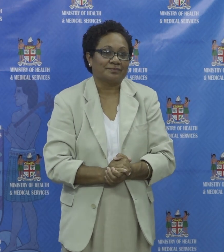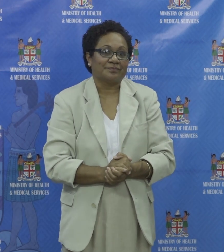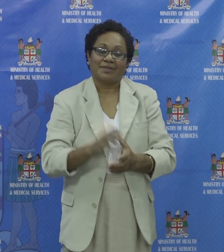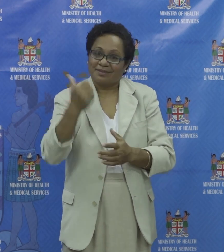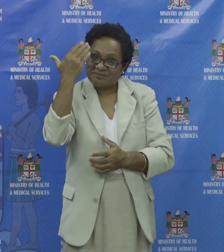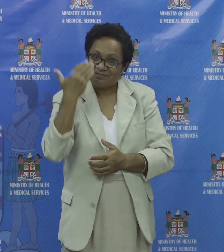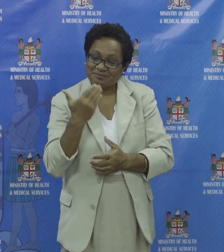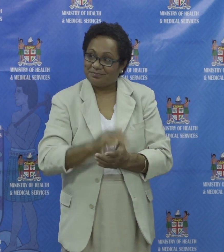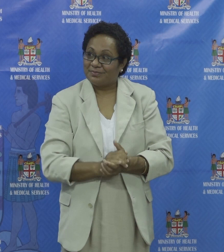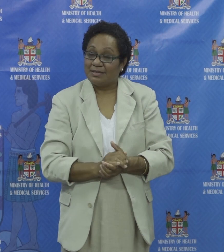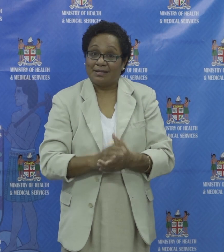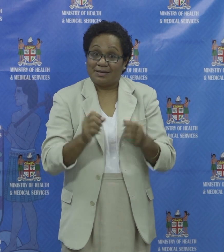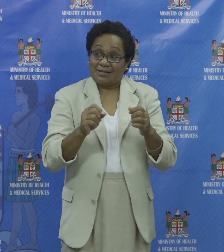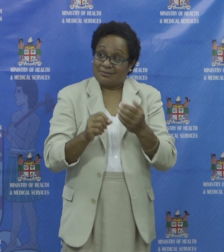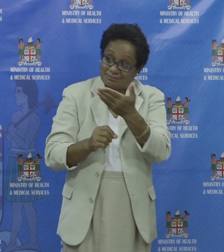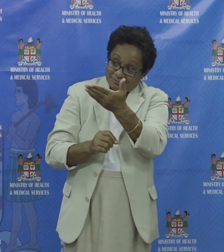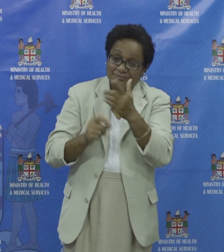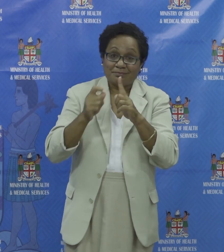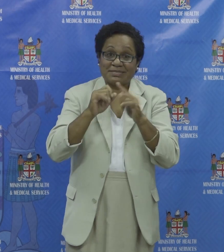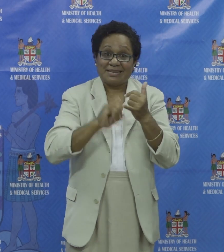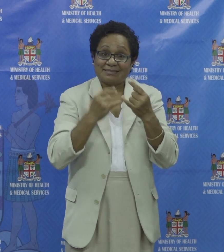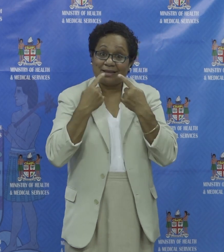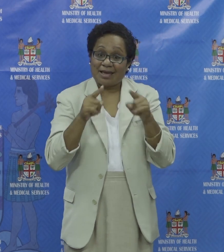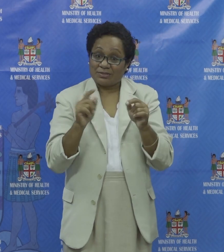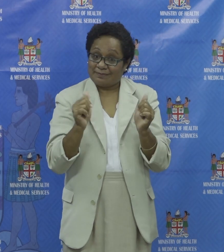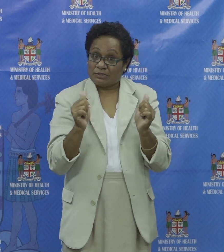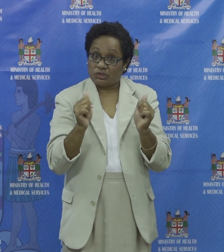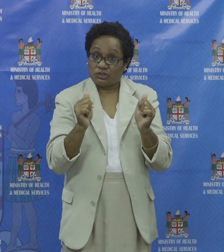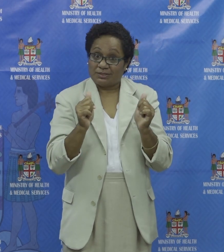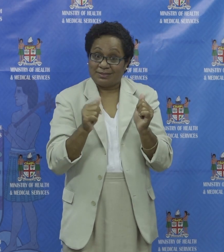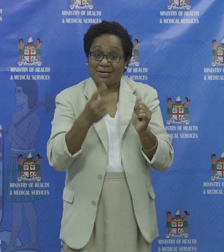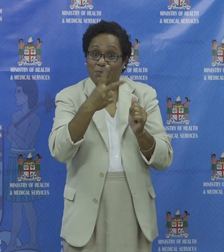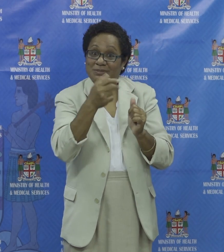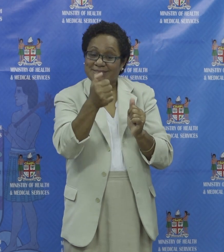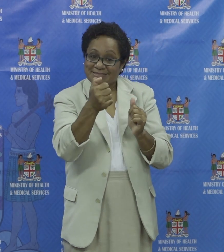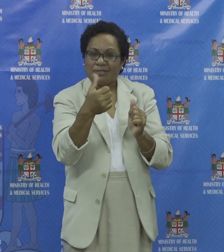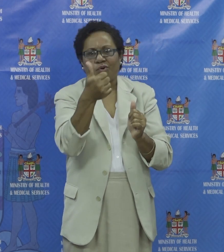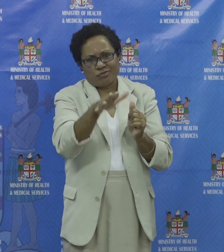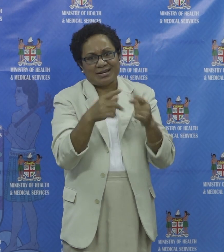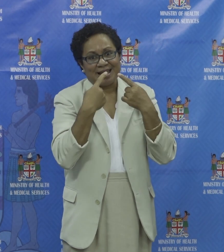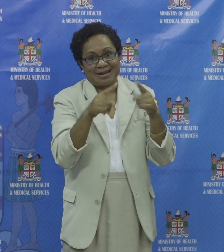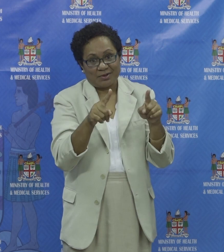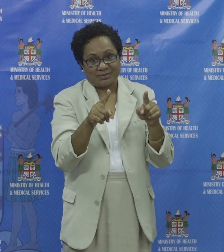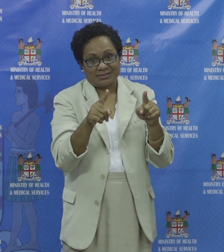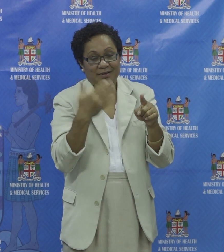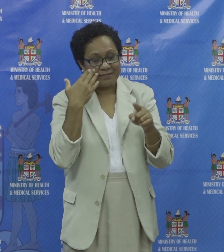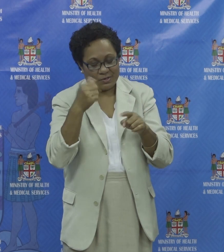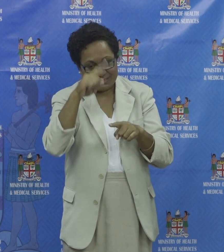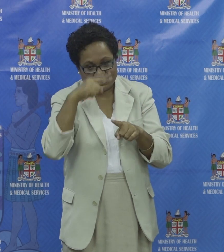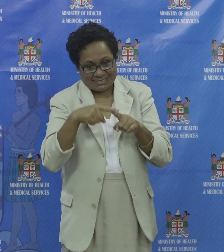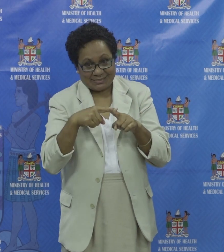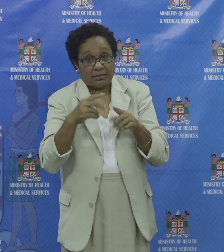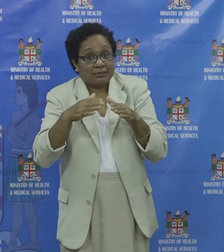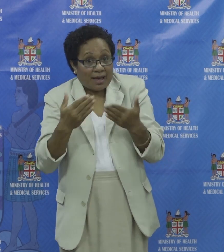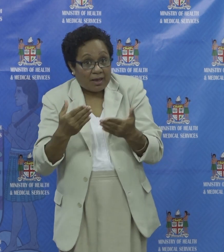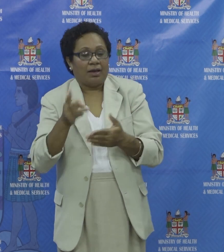Good evening. So as just announced by the Permanent Secretary, in addition to the 26 cases announced already earlier today, we're